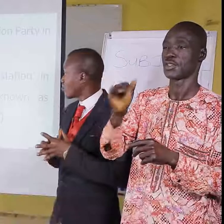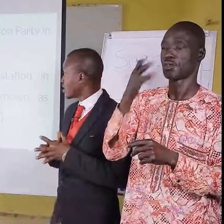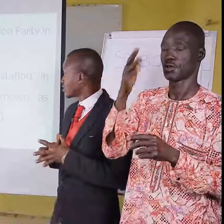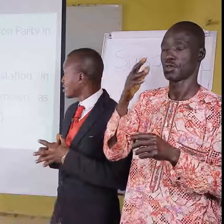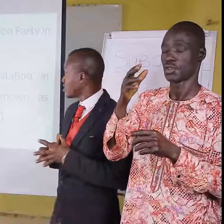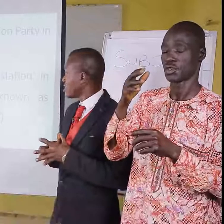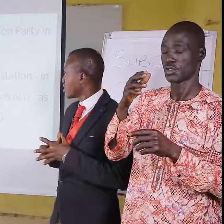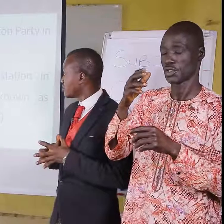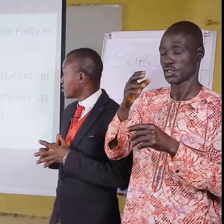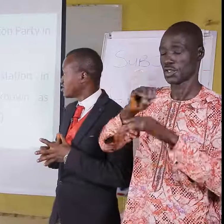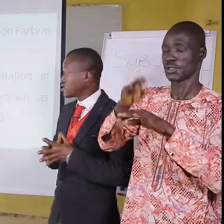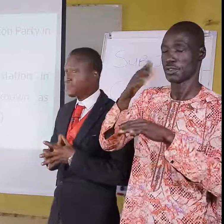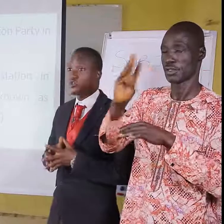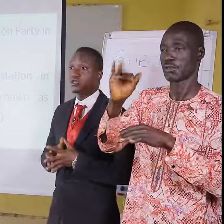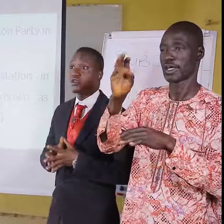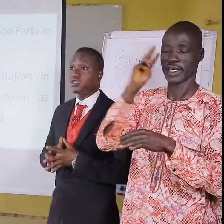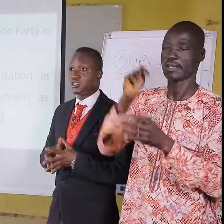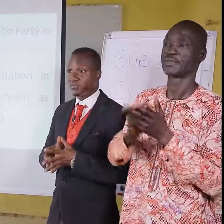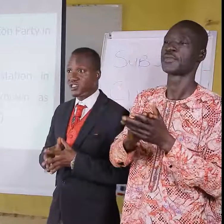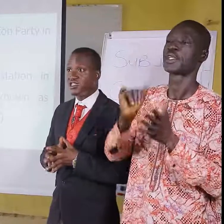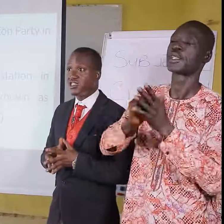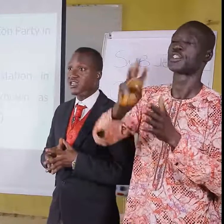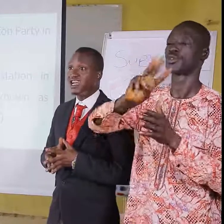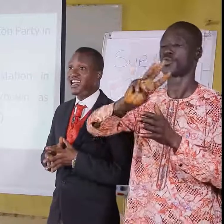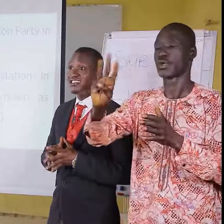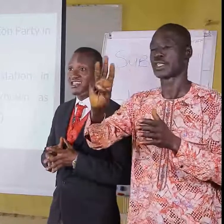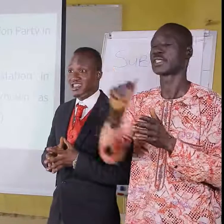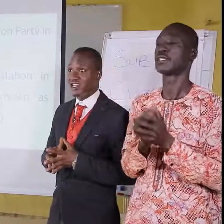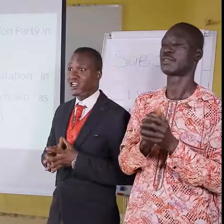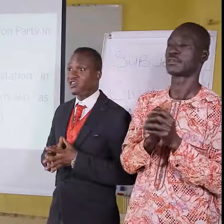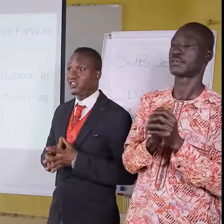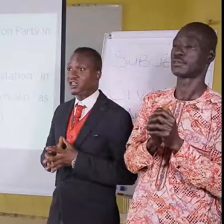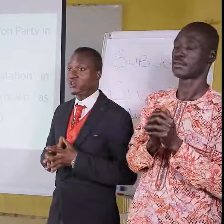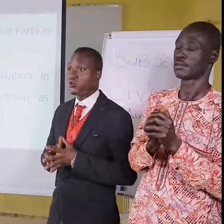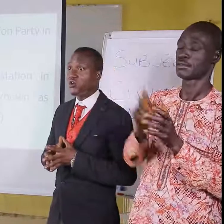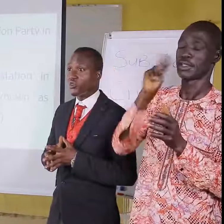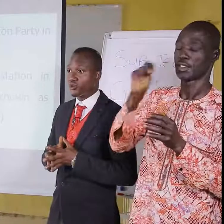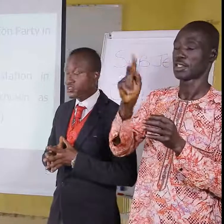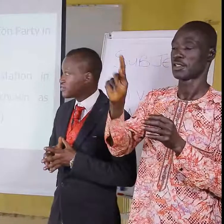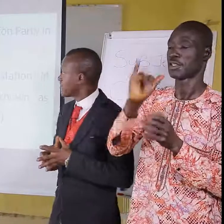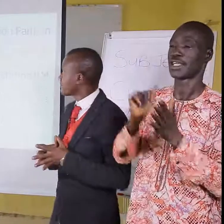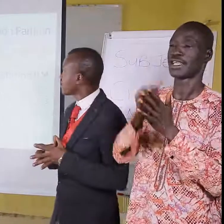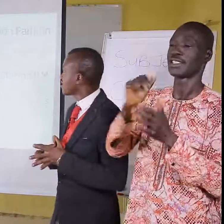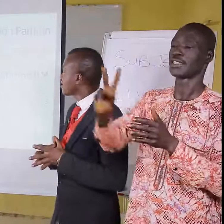as Western Nigerian Television, that is present-day NTA, Nigerian Television